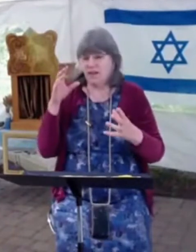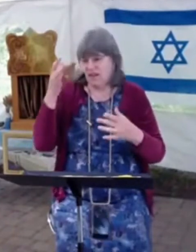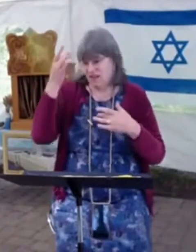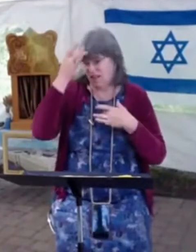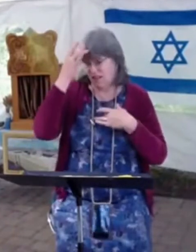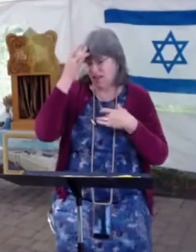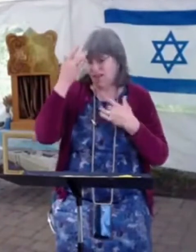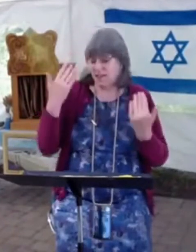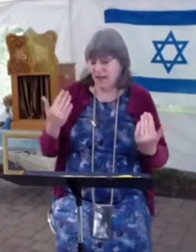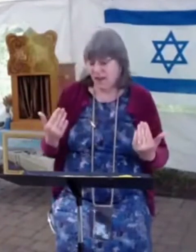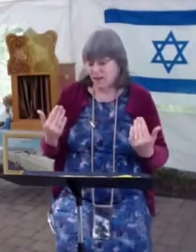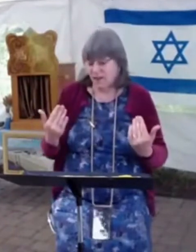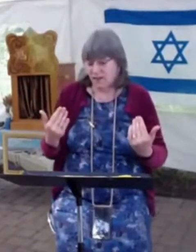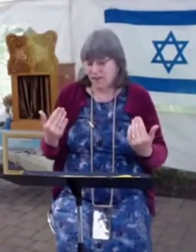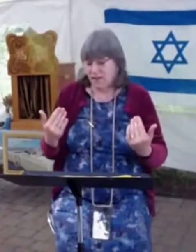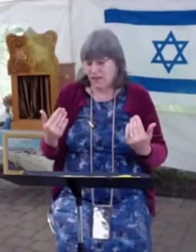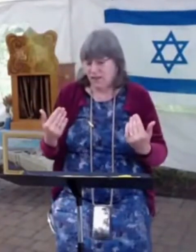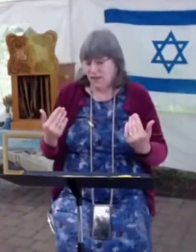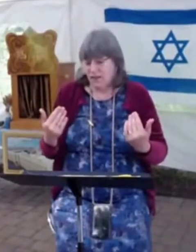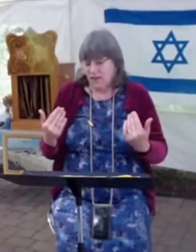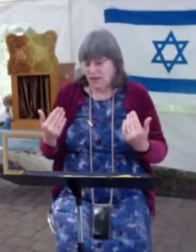now